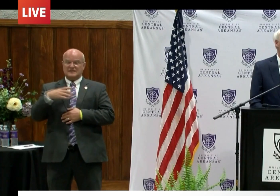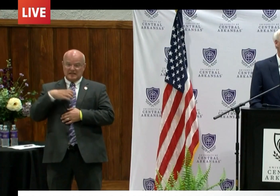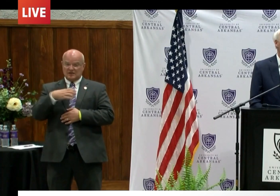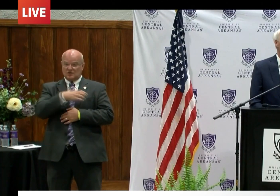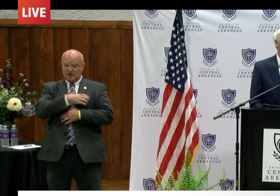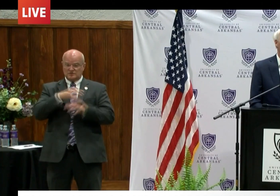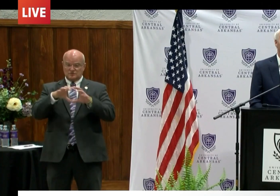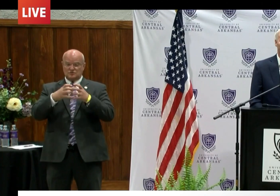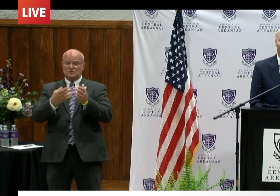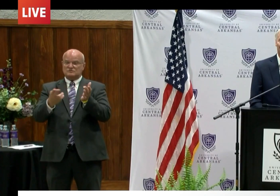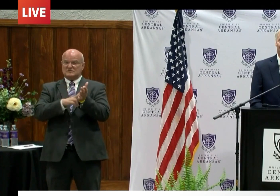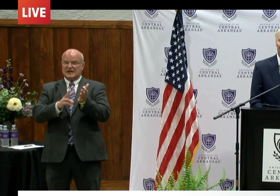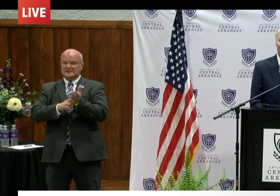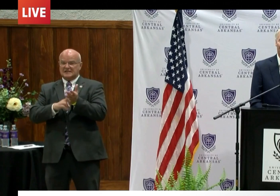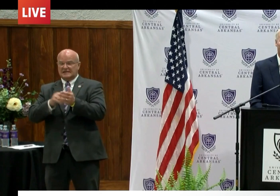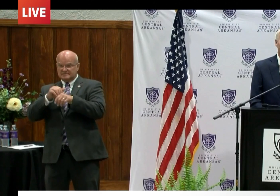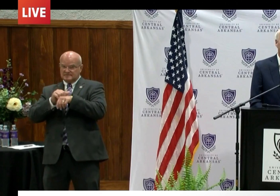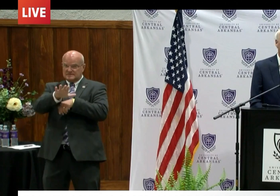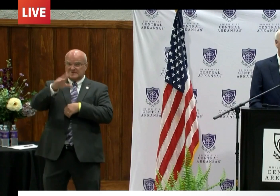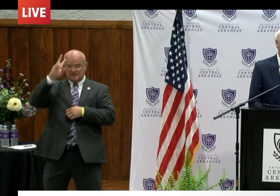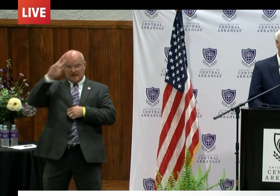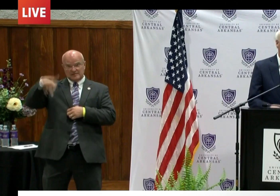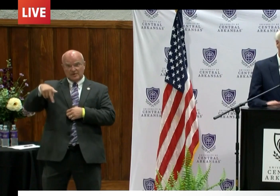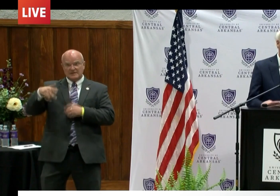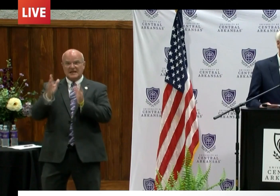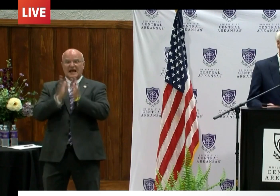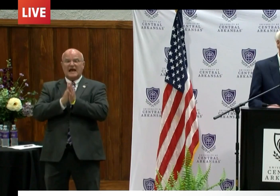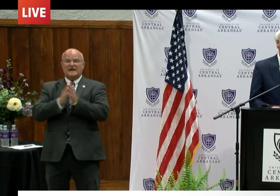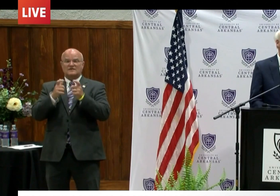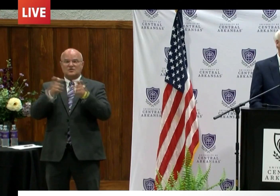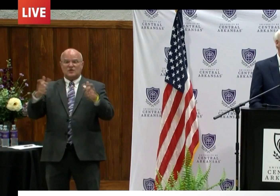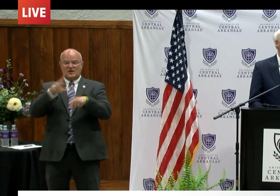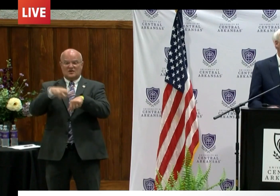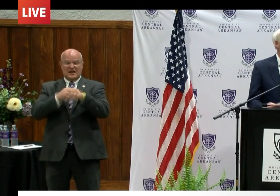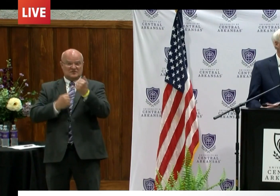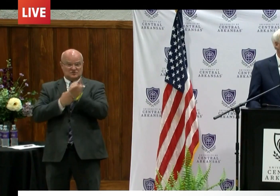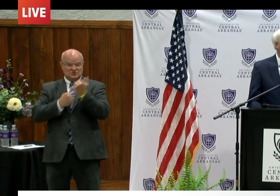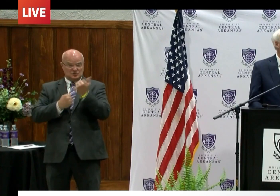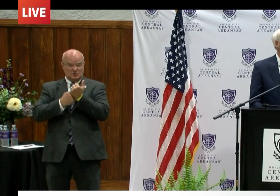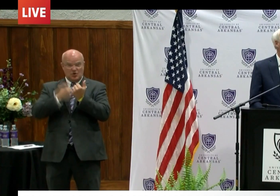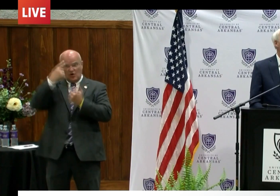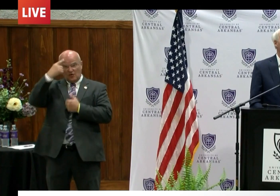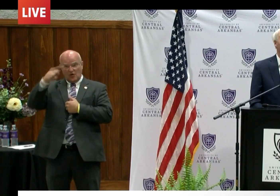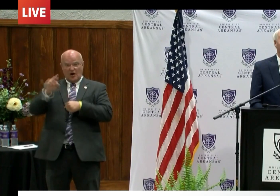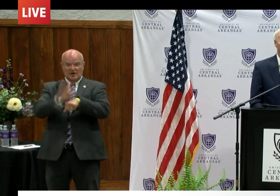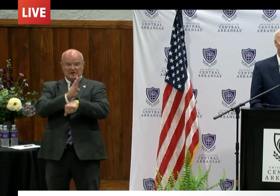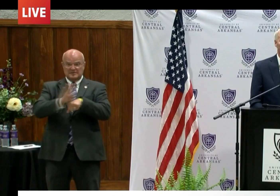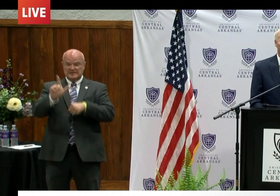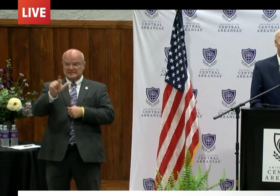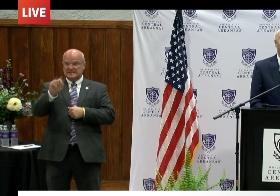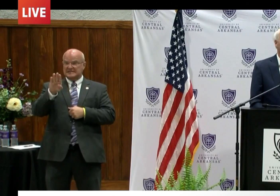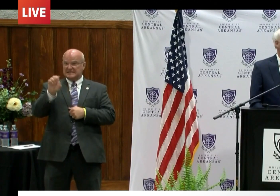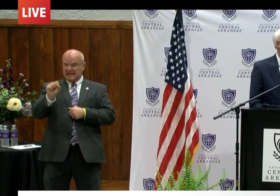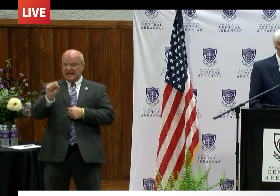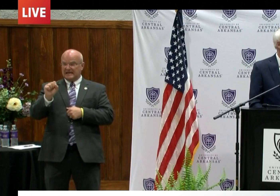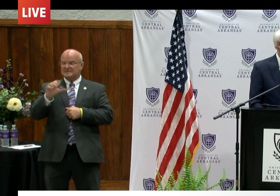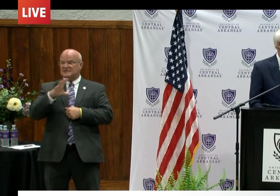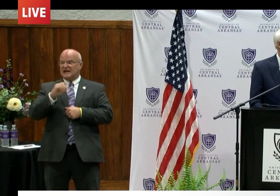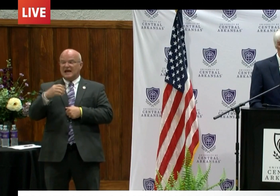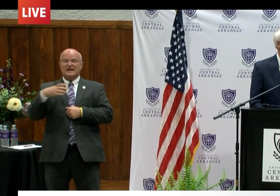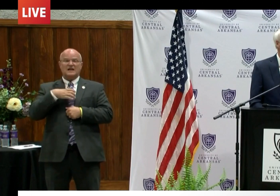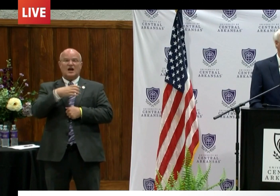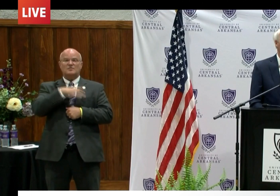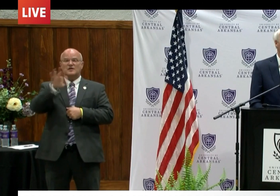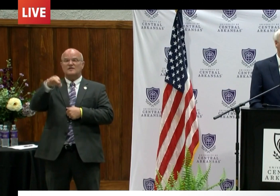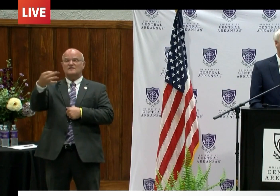congressional delegation signed to the Vice President asking for greater national support for our commercial labs, and